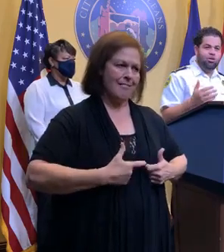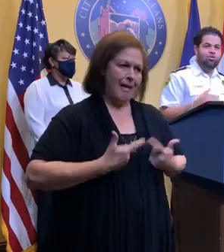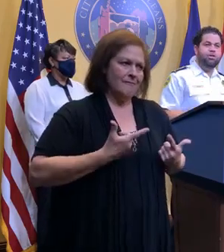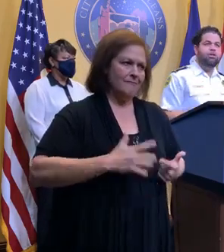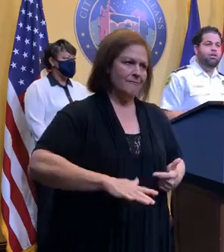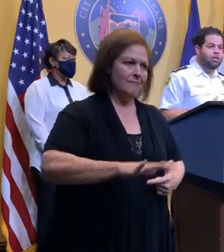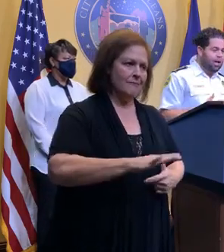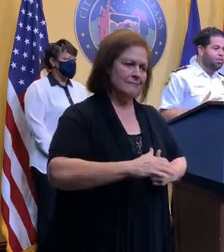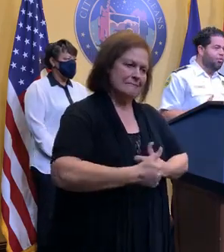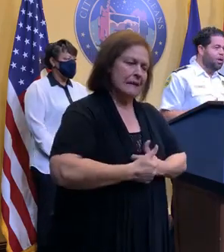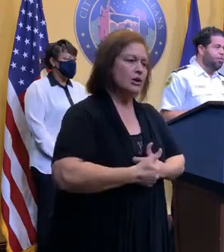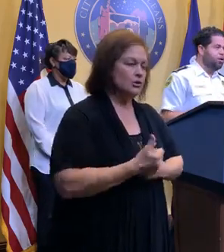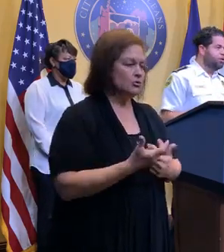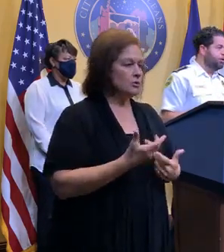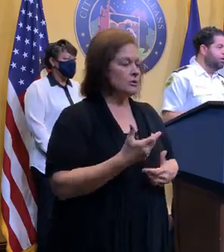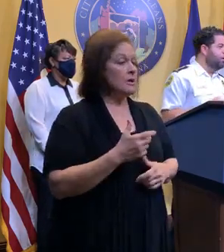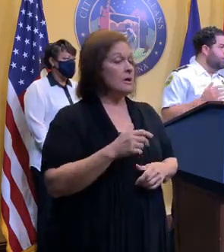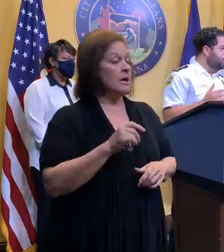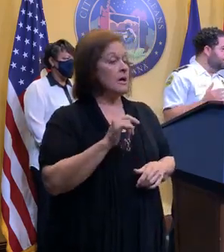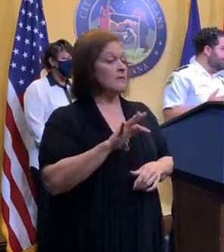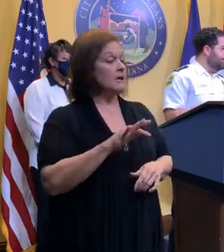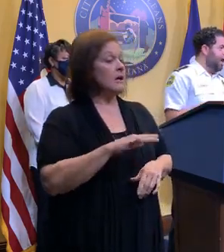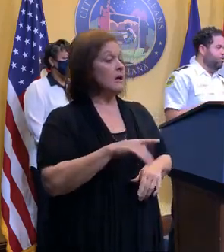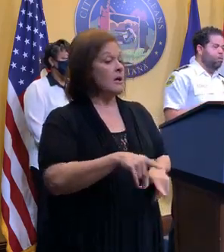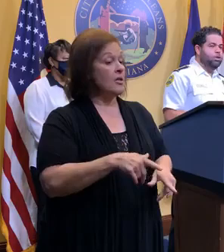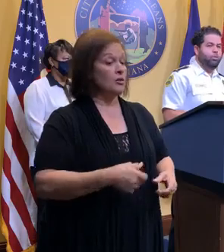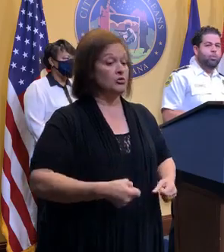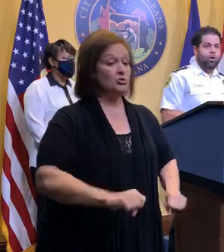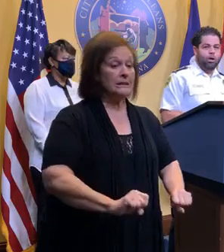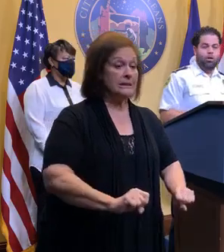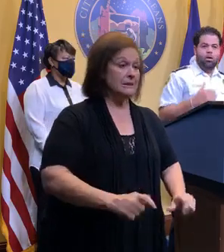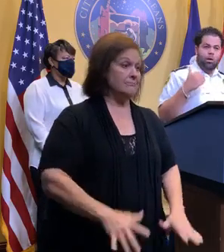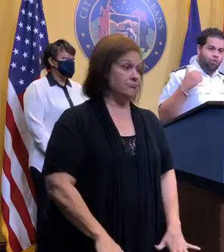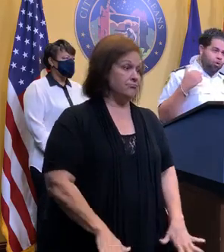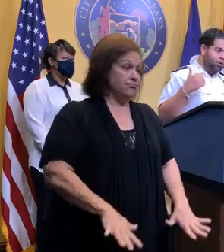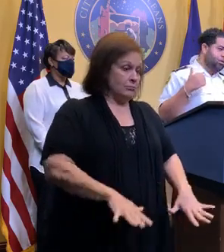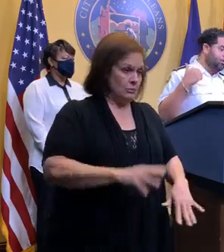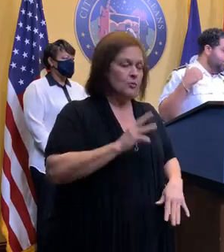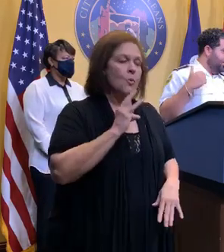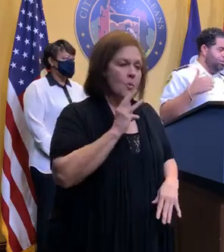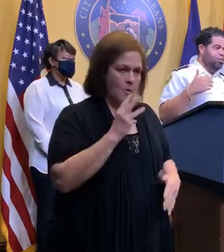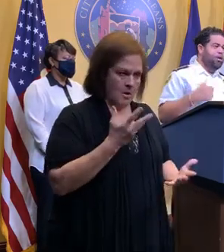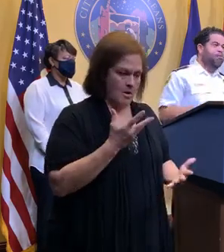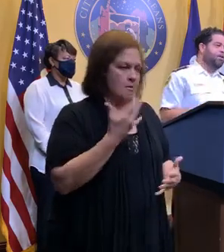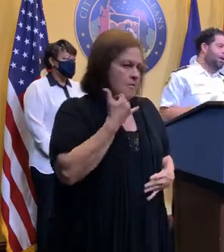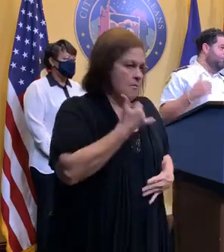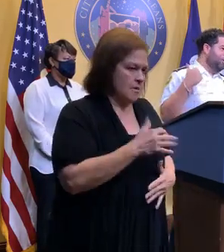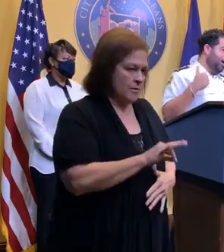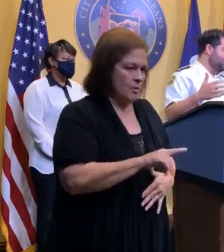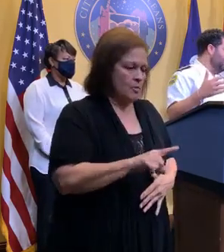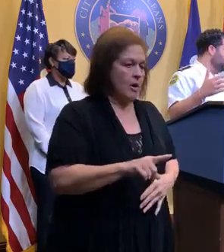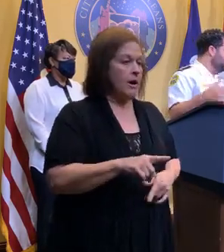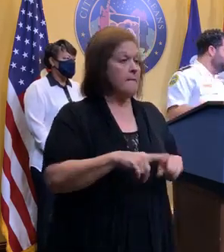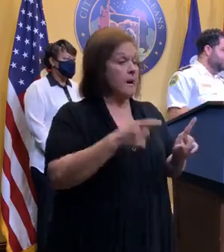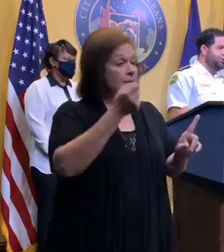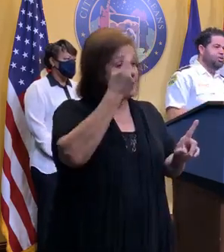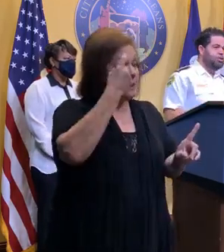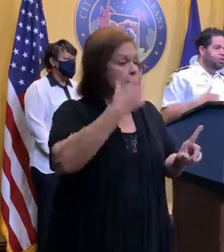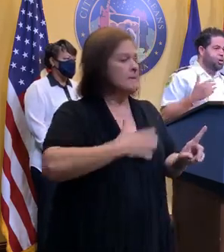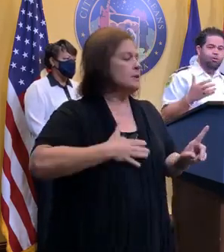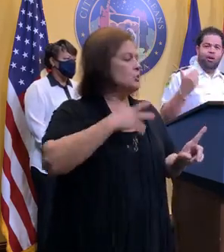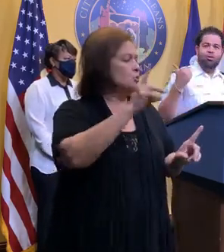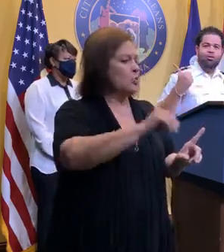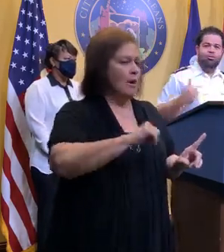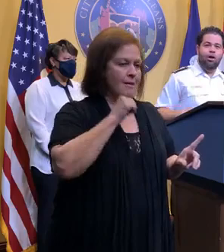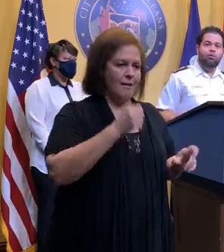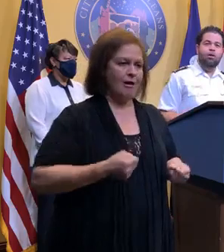this? Flooded streets is a life-threatening emergency. Please dial 911 to report it. Of course, as we say every time, do not drive through flooded